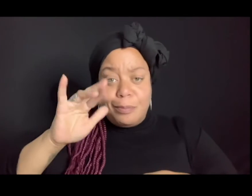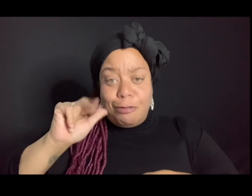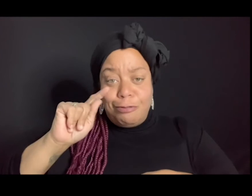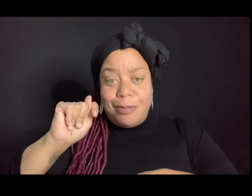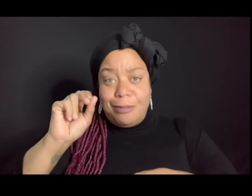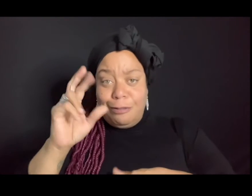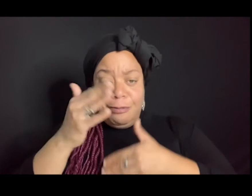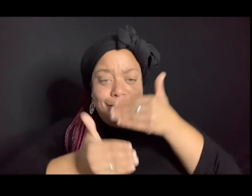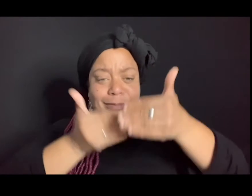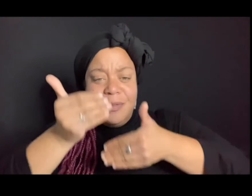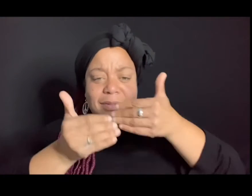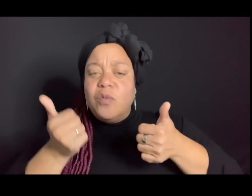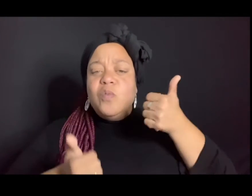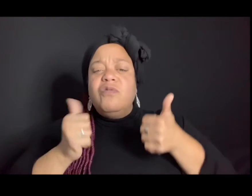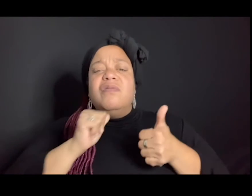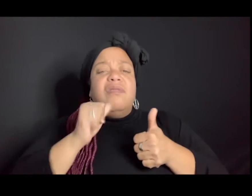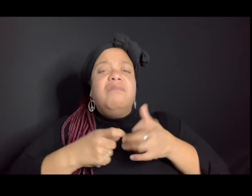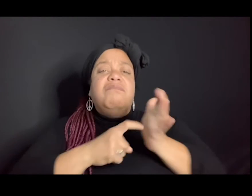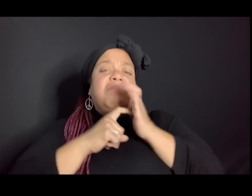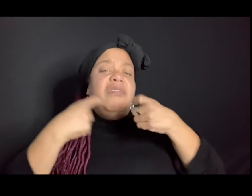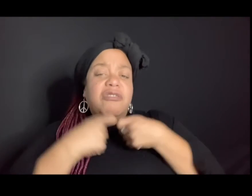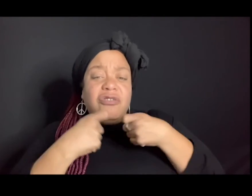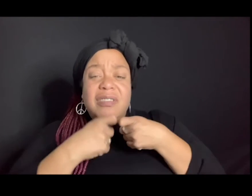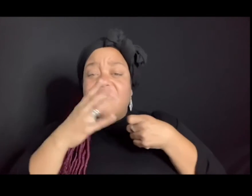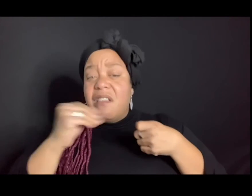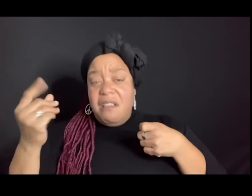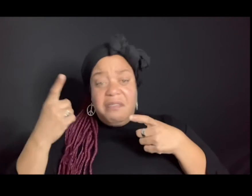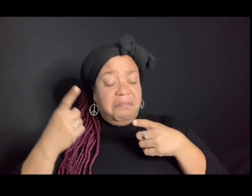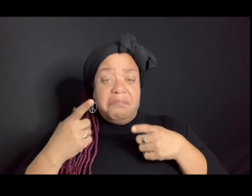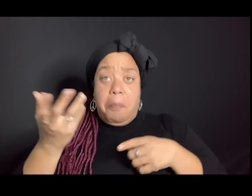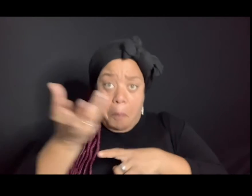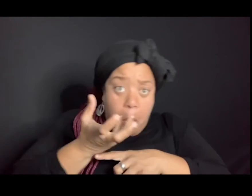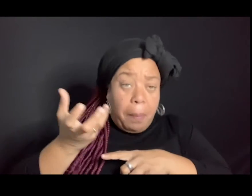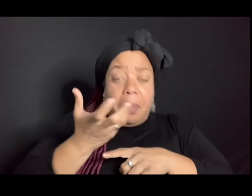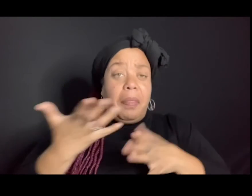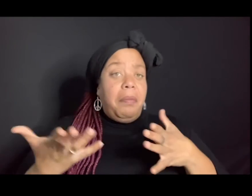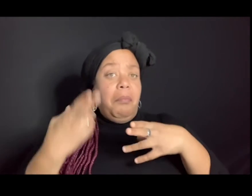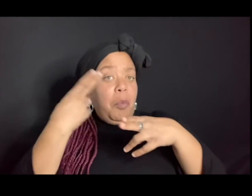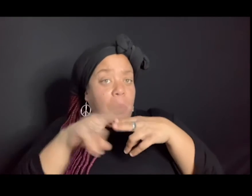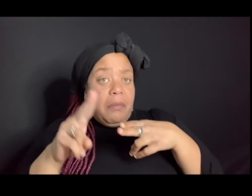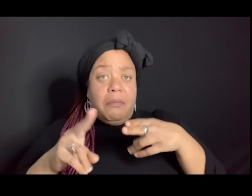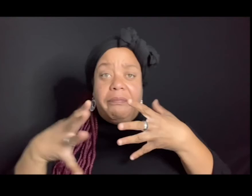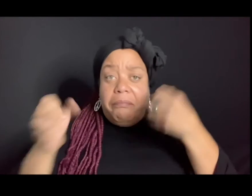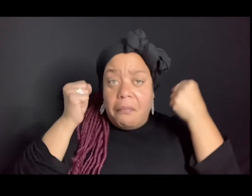procedure, which does not require electricity. It's portable. It's quick and fast to use.